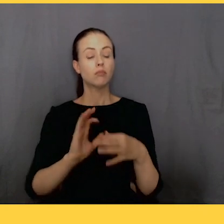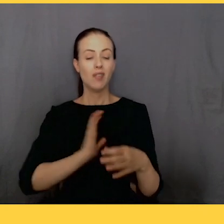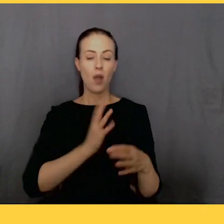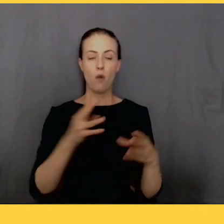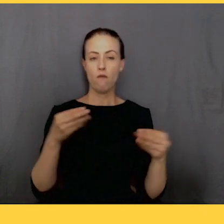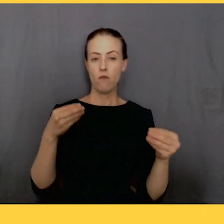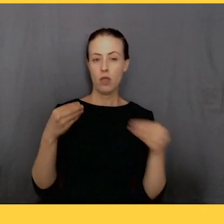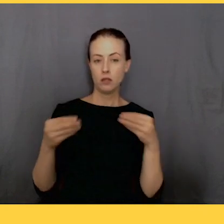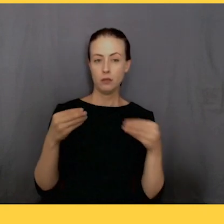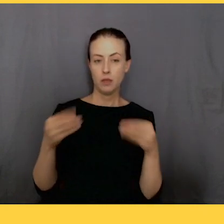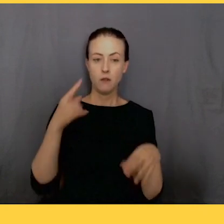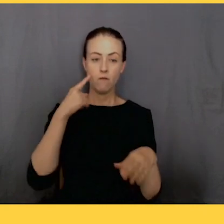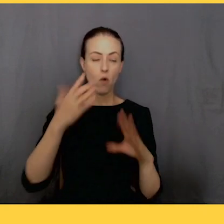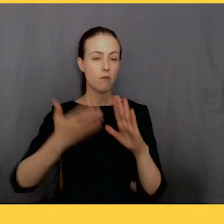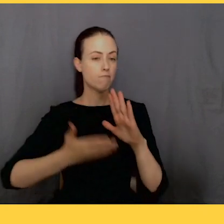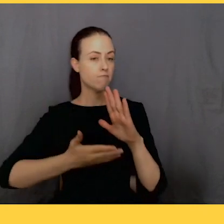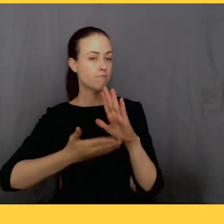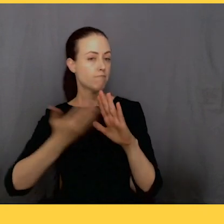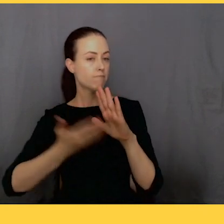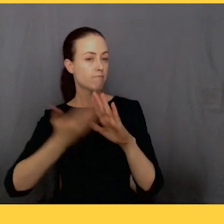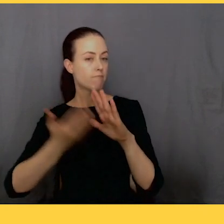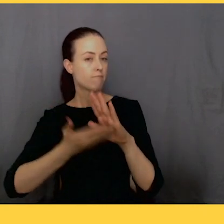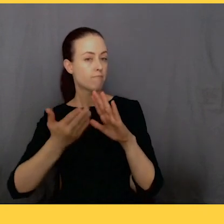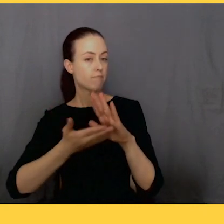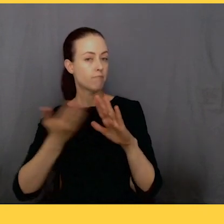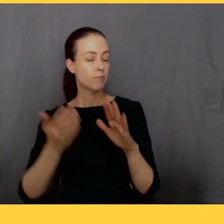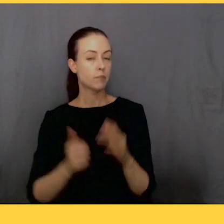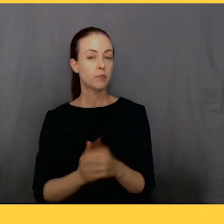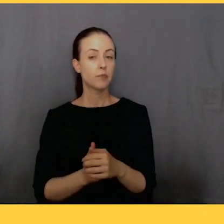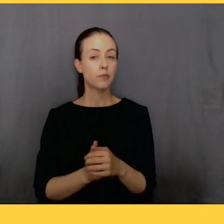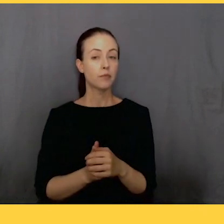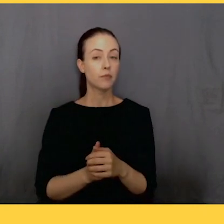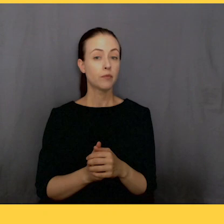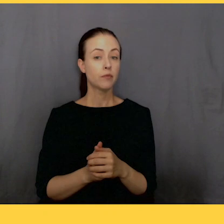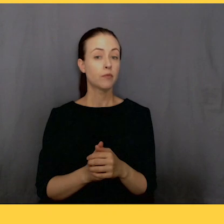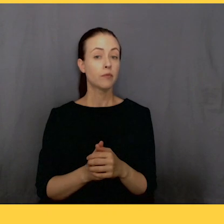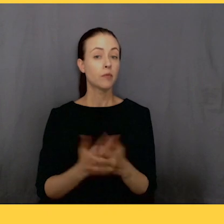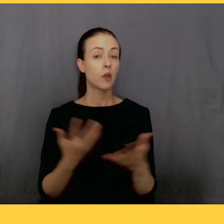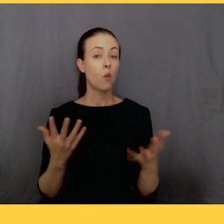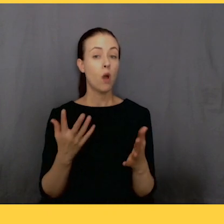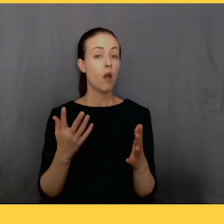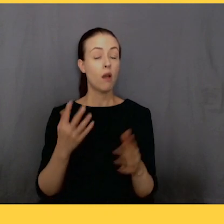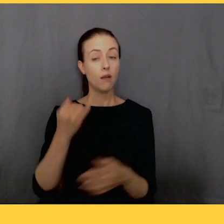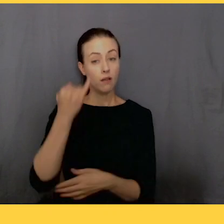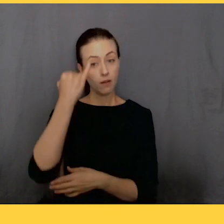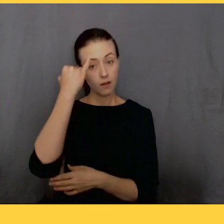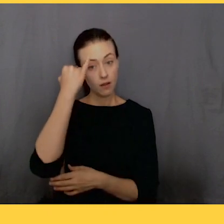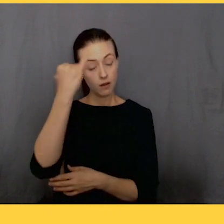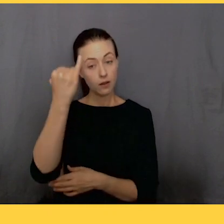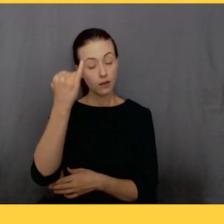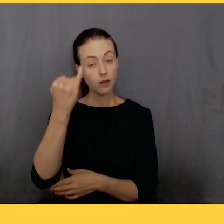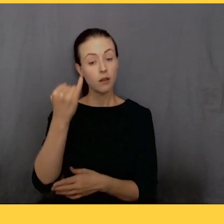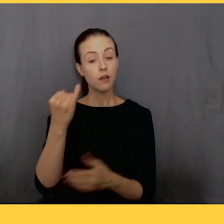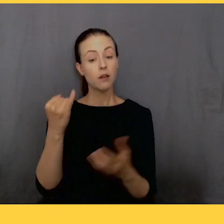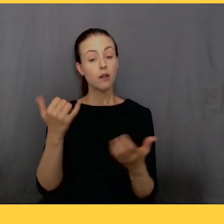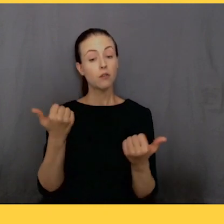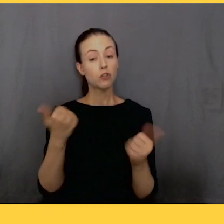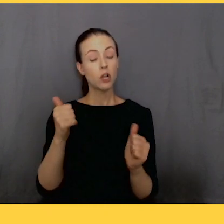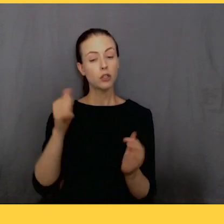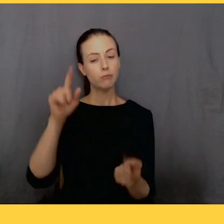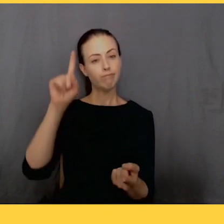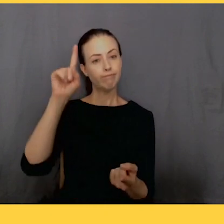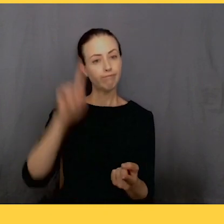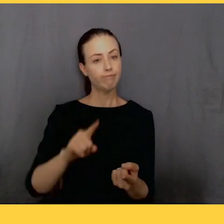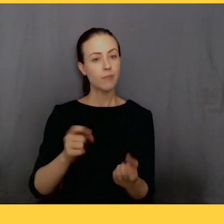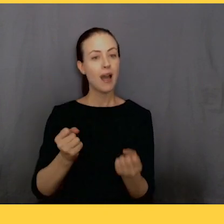flexibility. And this is with the idea of wanting to minimize the footprint or the impact